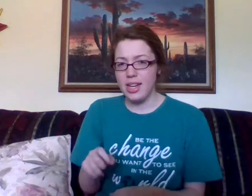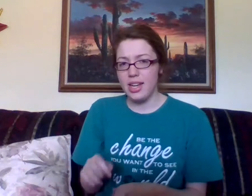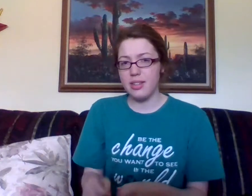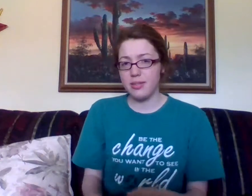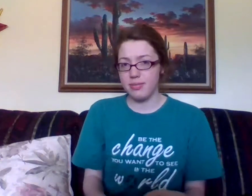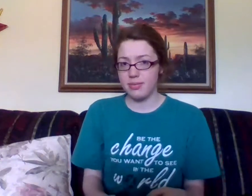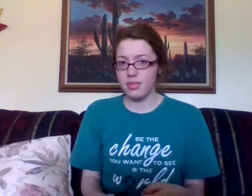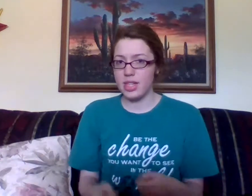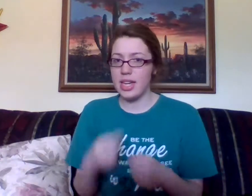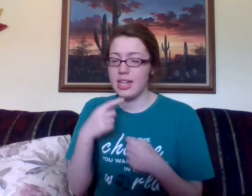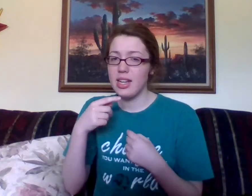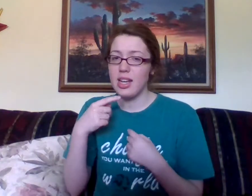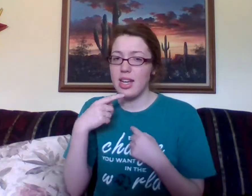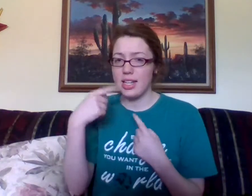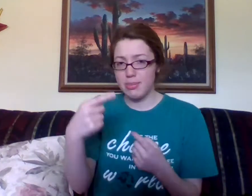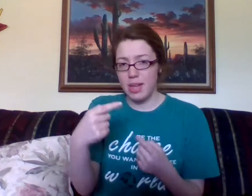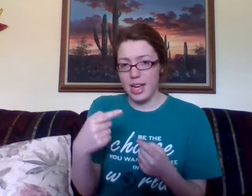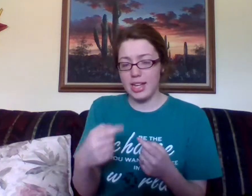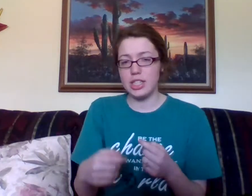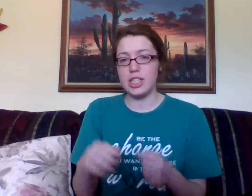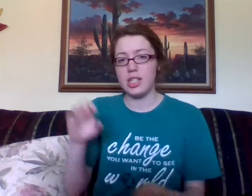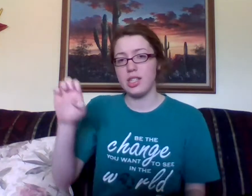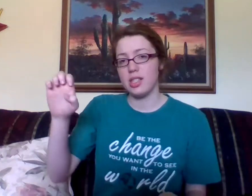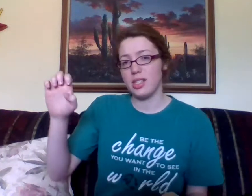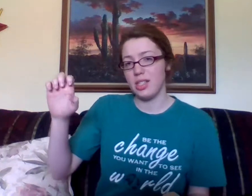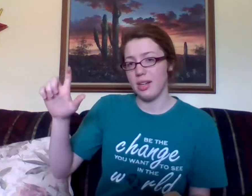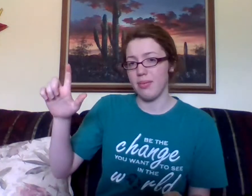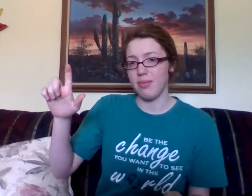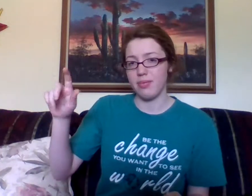need it explained